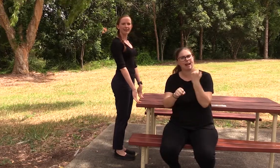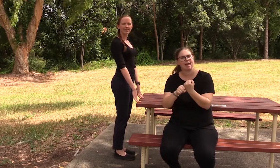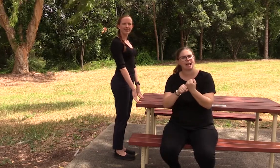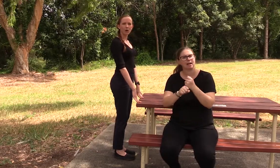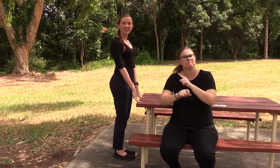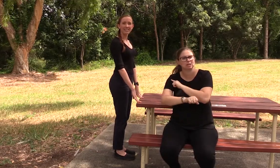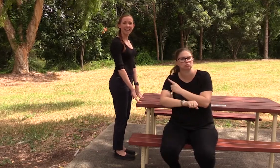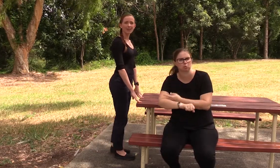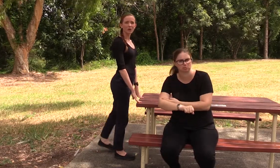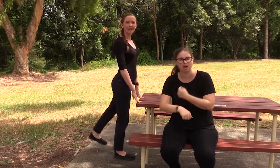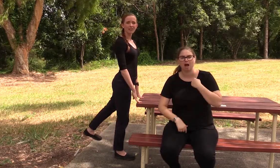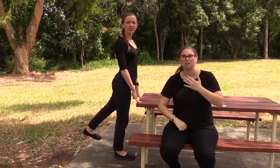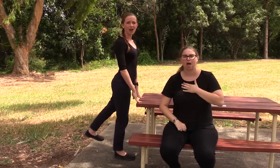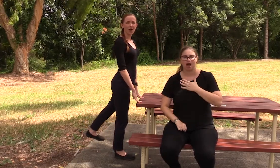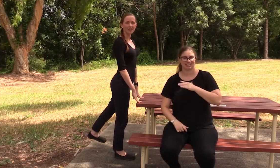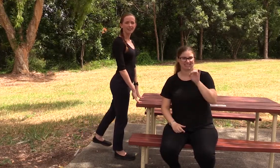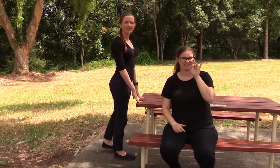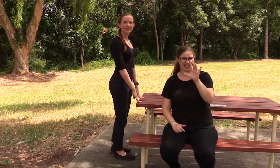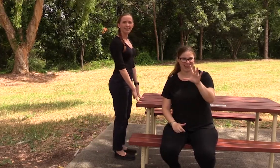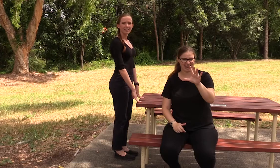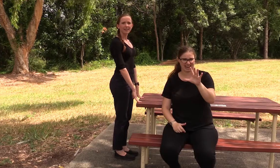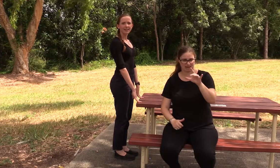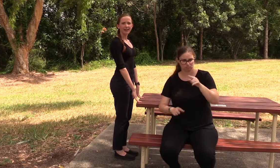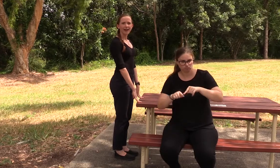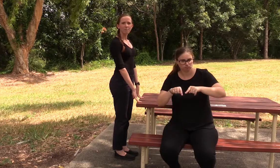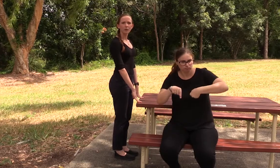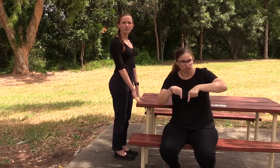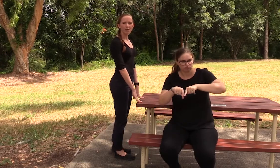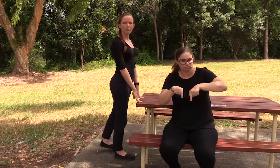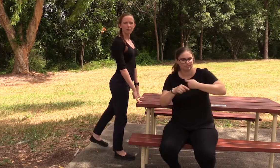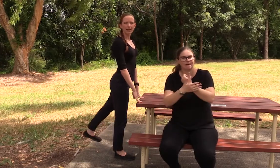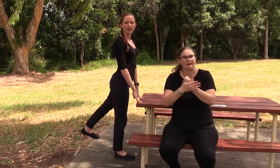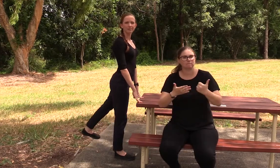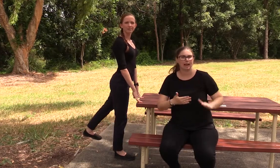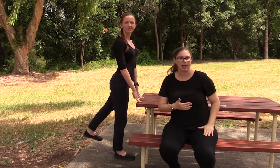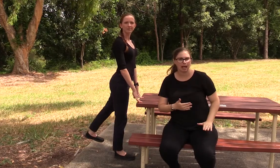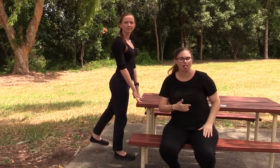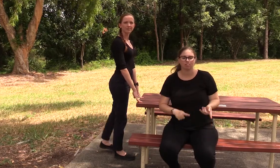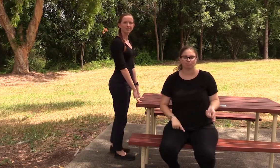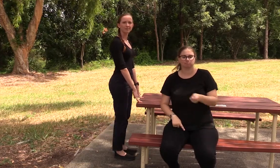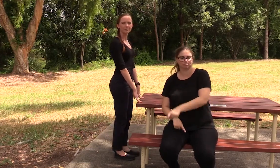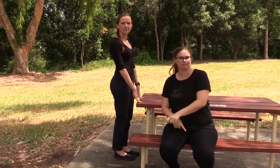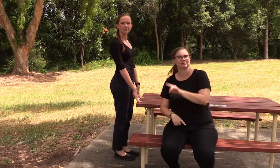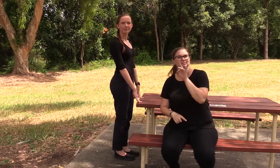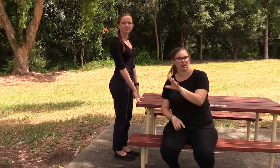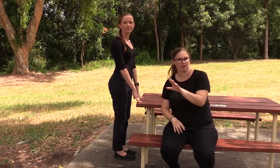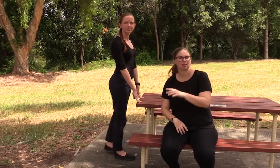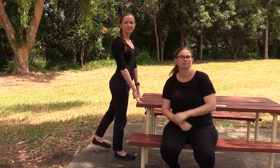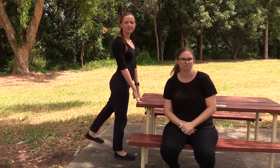I like to start with 10 on each side and build up from there.